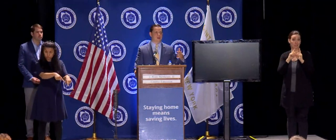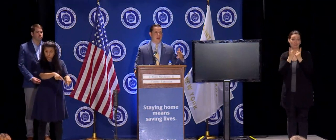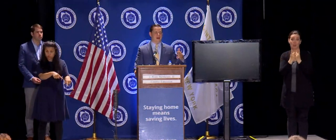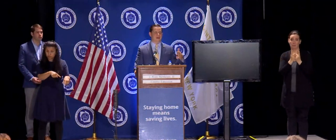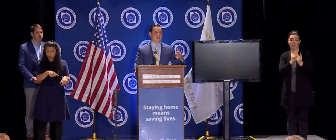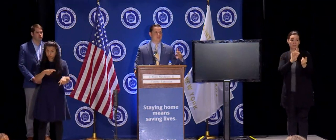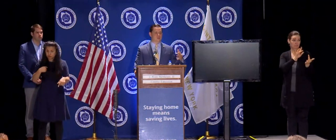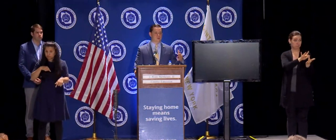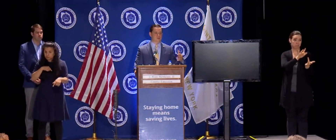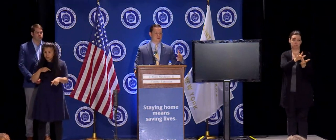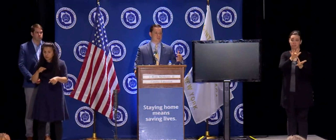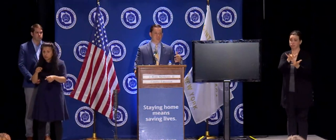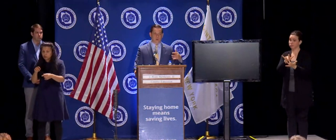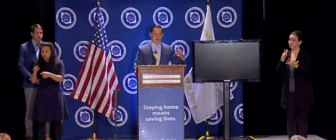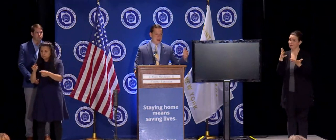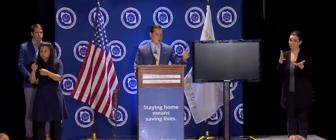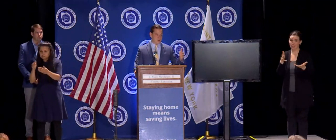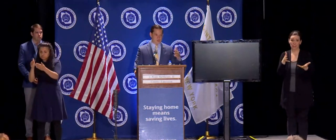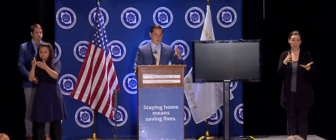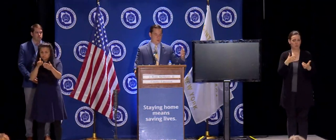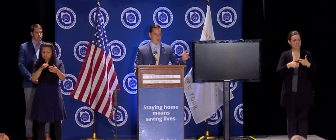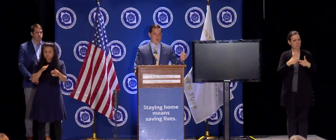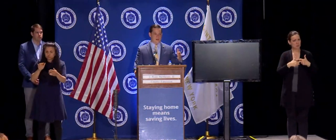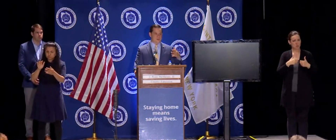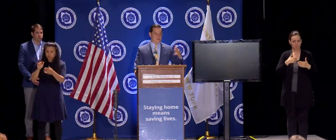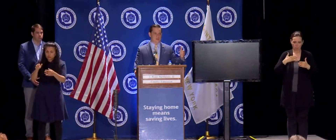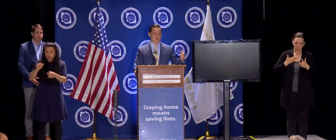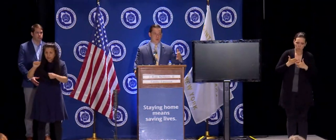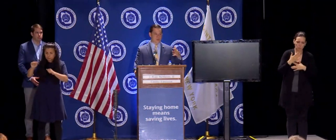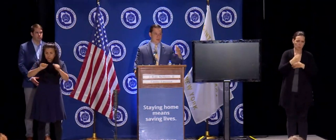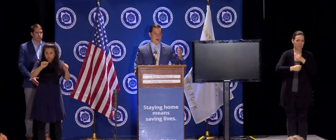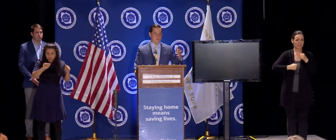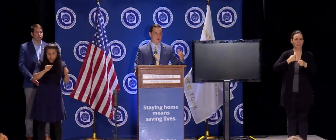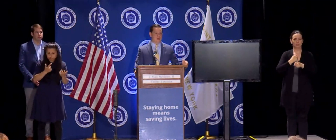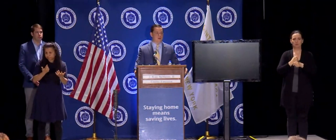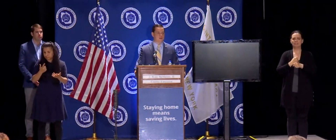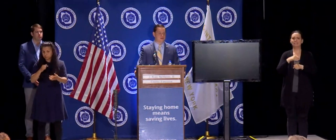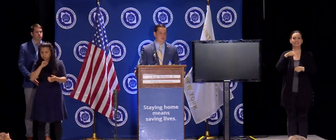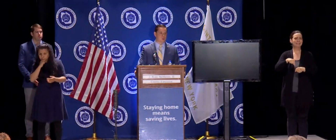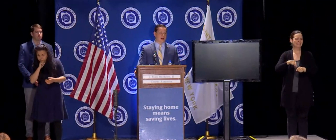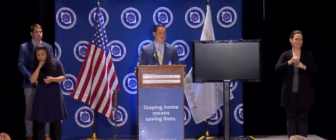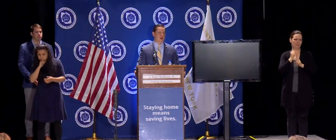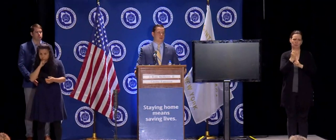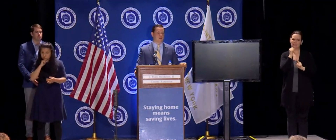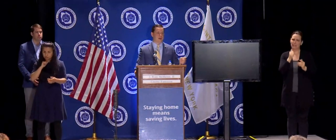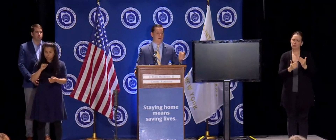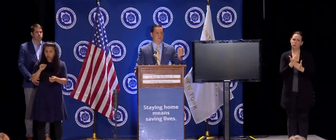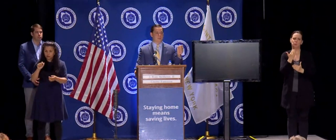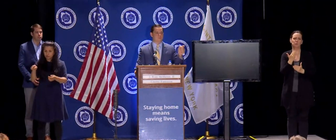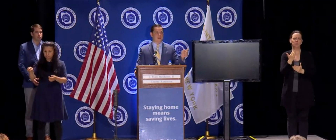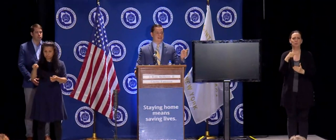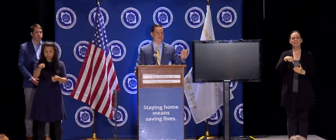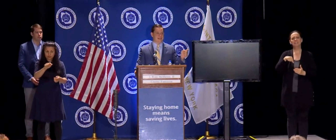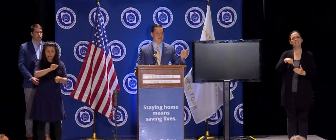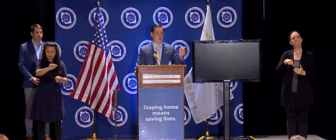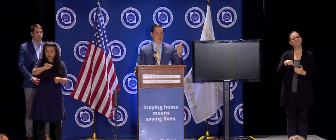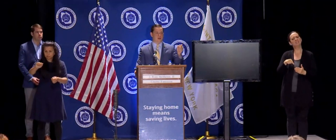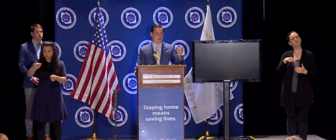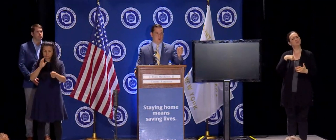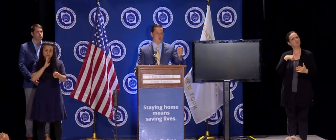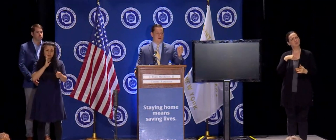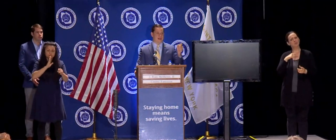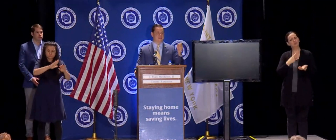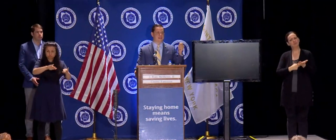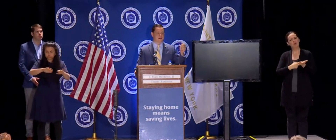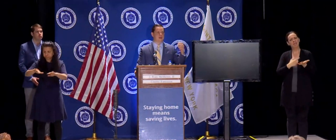outreach on issues year round, so this isn't new to them. Mm-hmm. This is just, we're not talking about STDs, we're